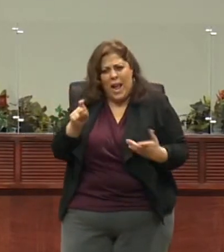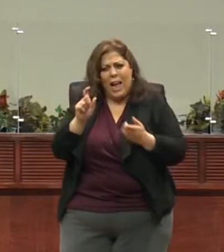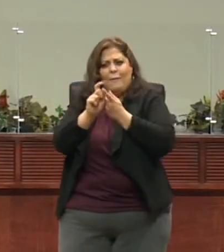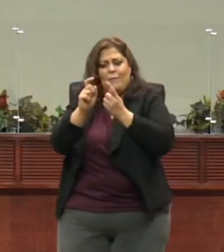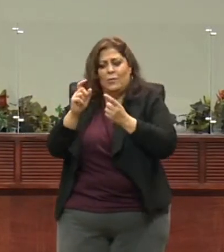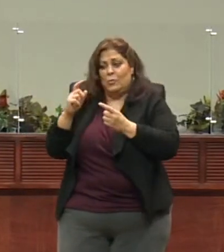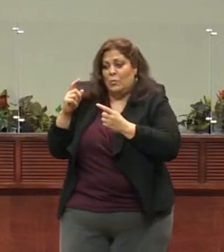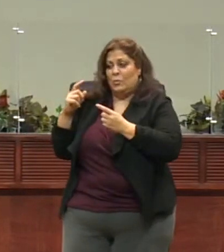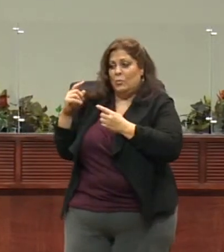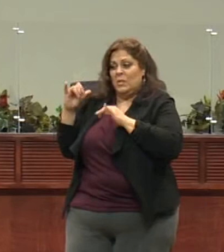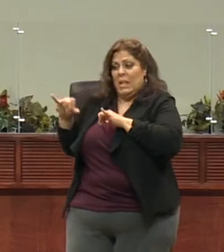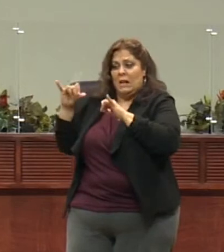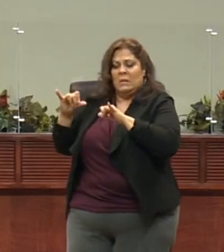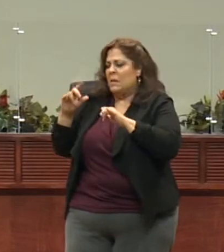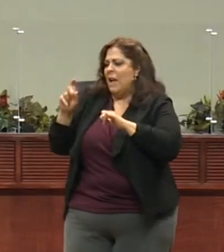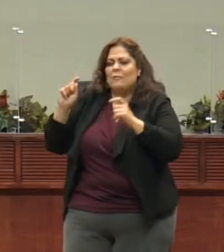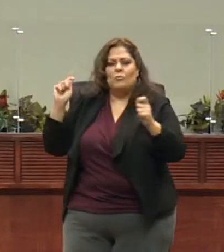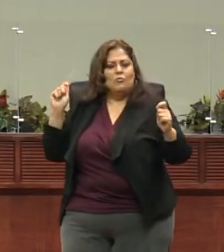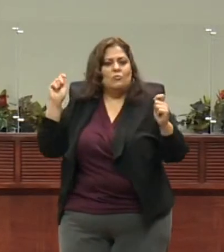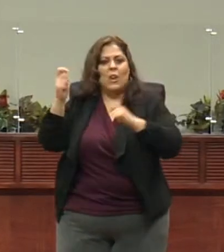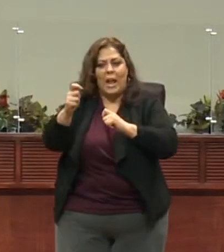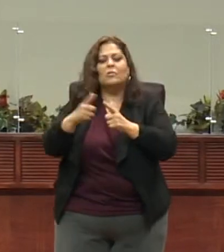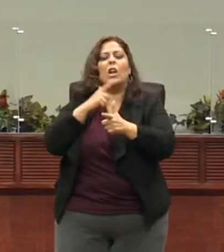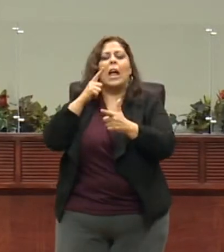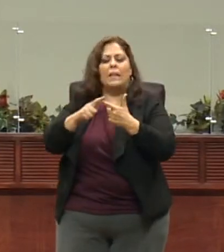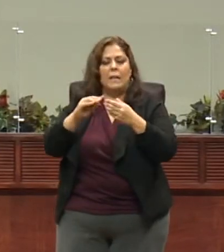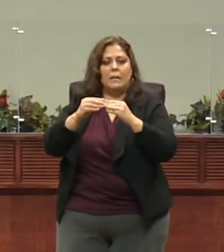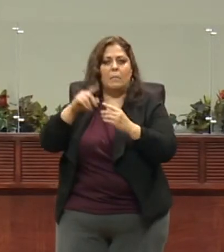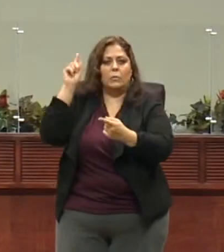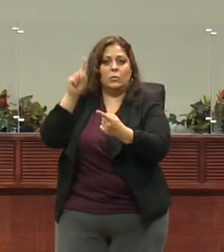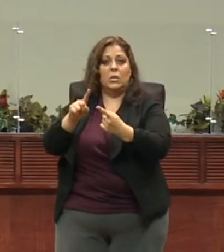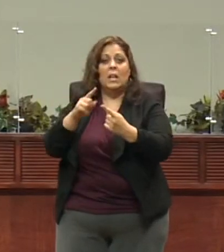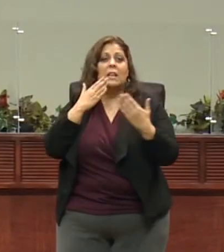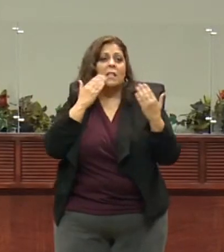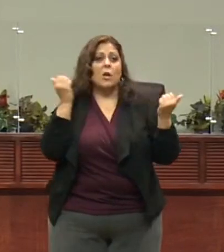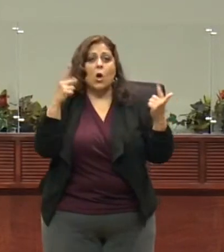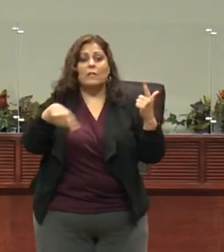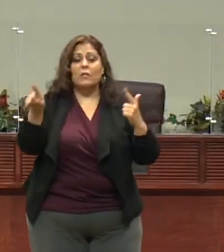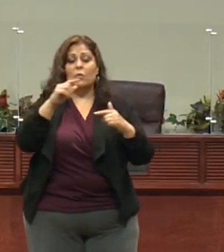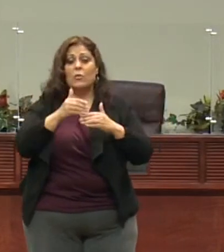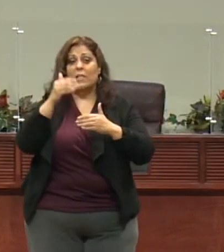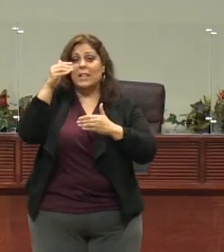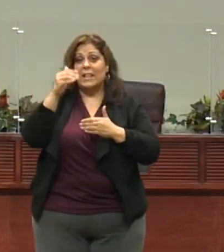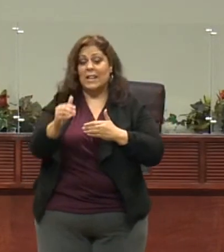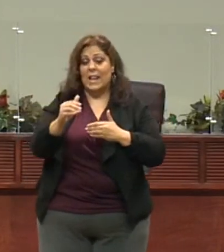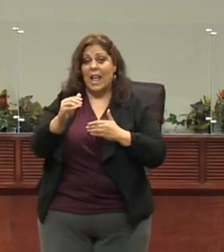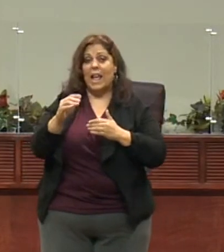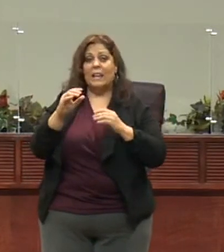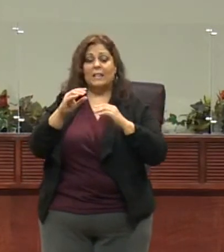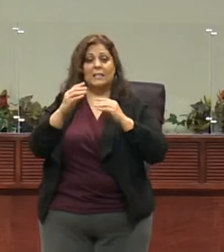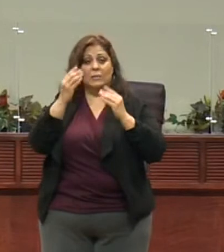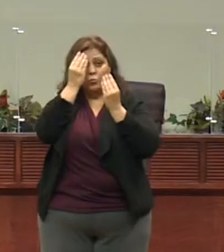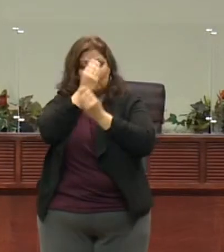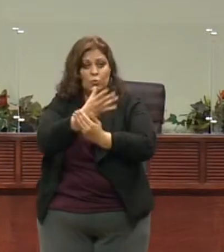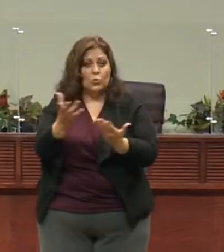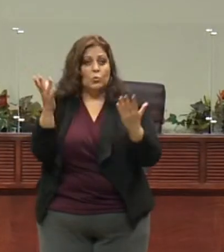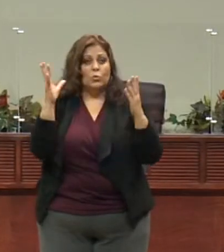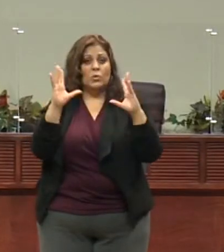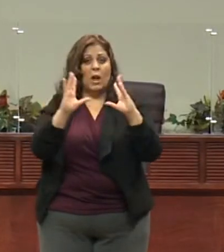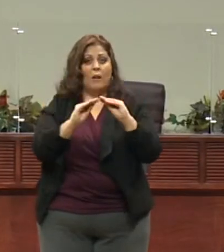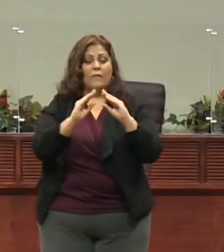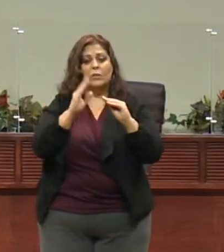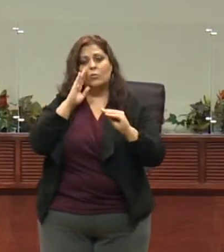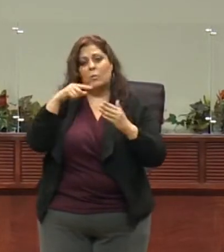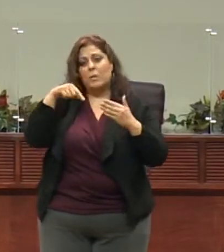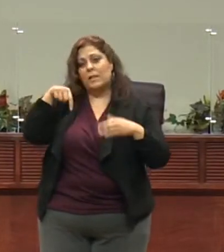at this point. So thank you all. The next press conference is going to be this Thursday. Dr. Williamson, what time